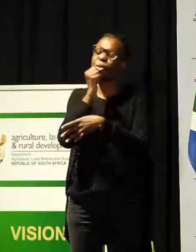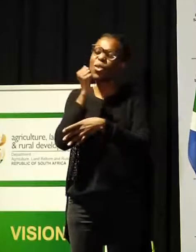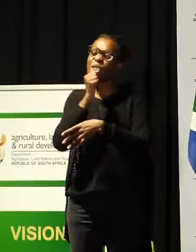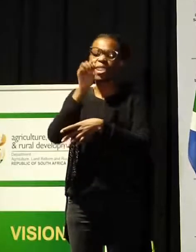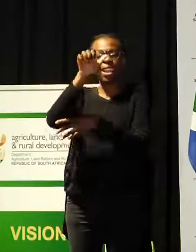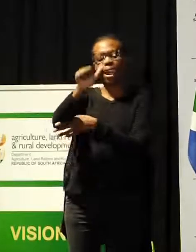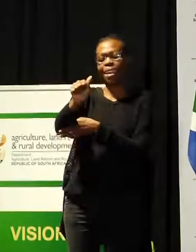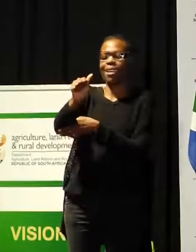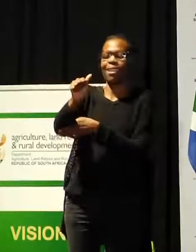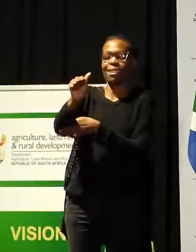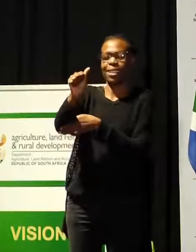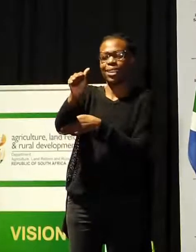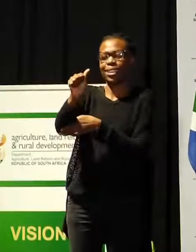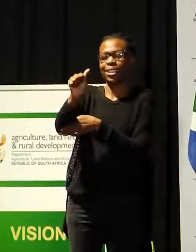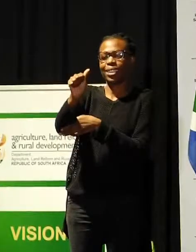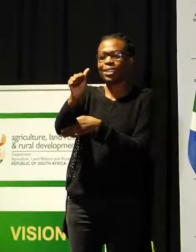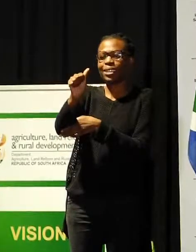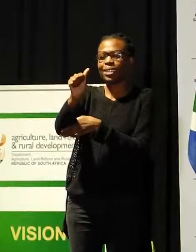not B.